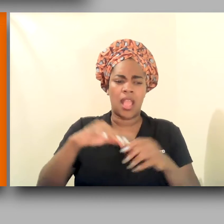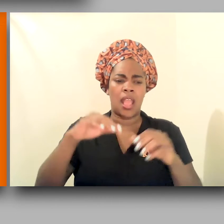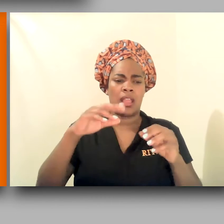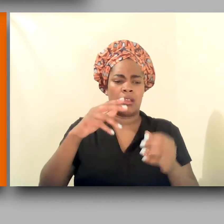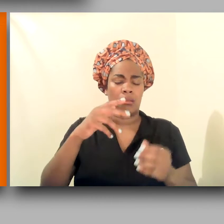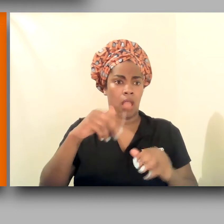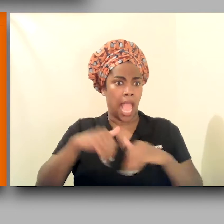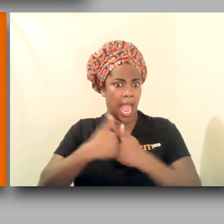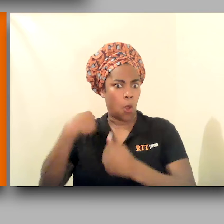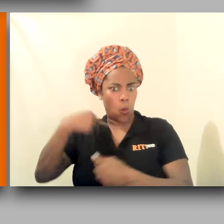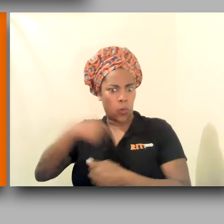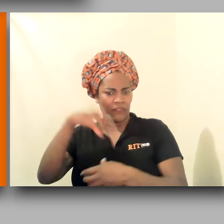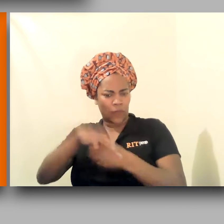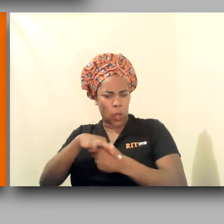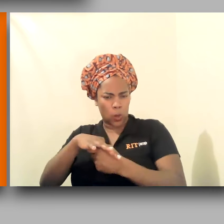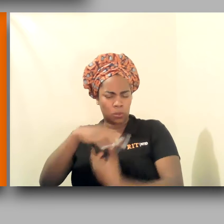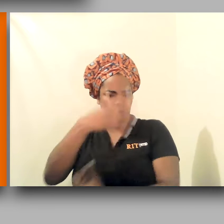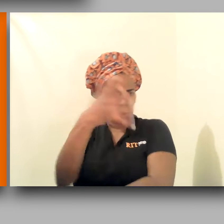vote?